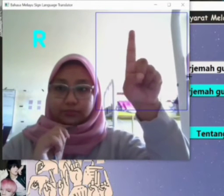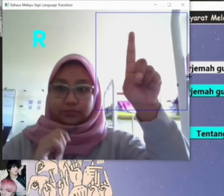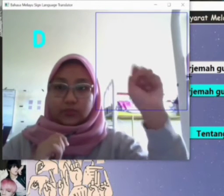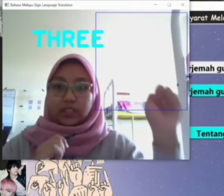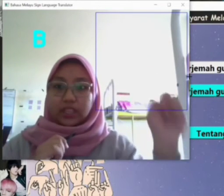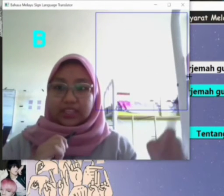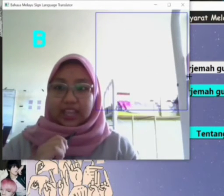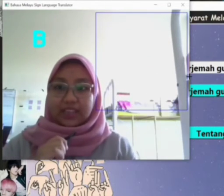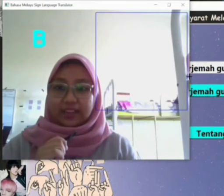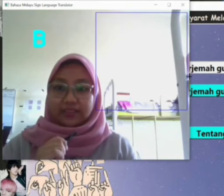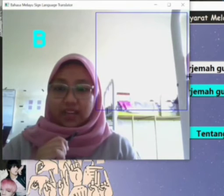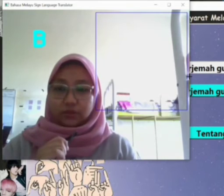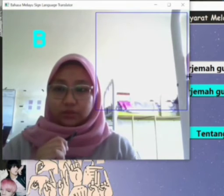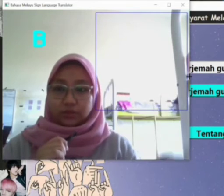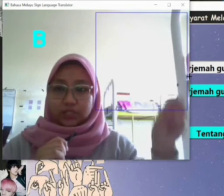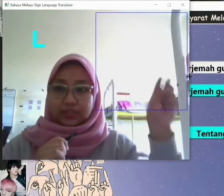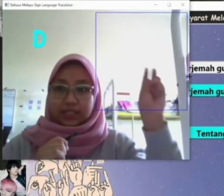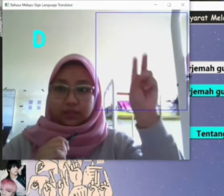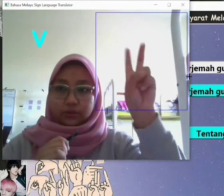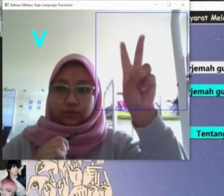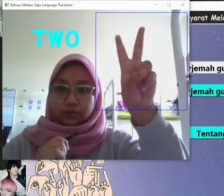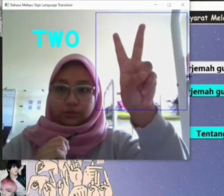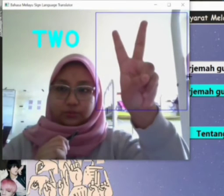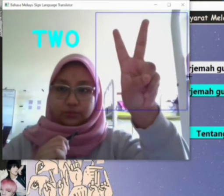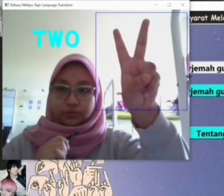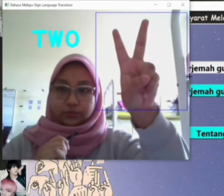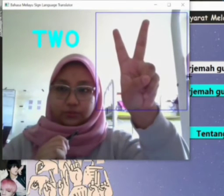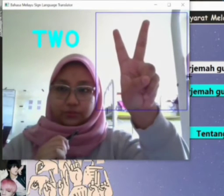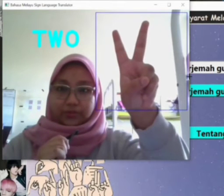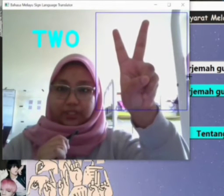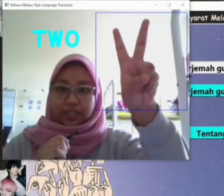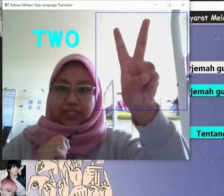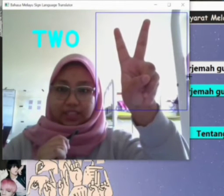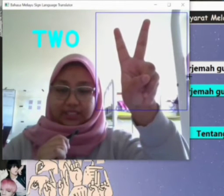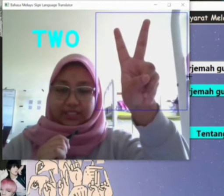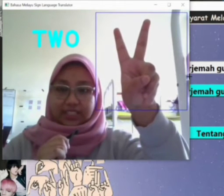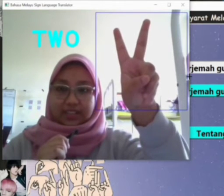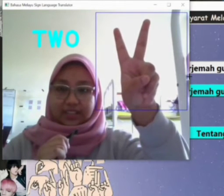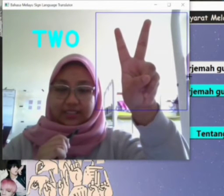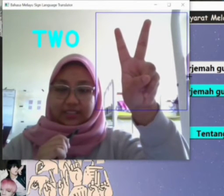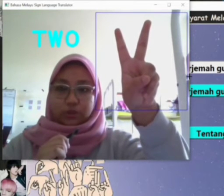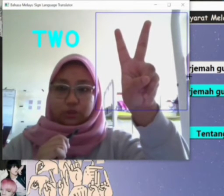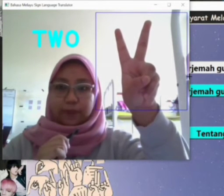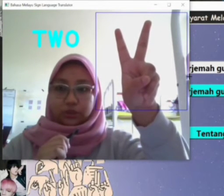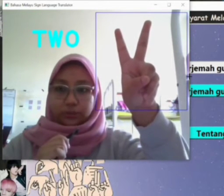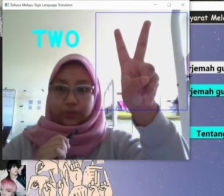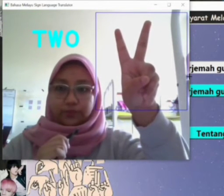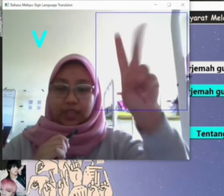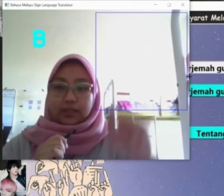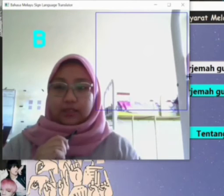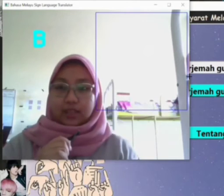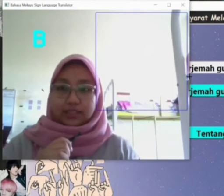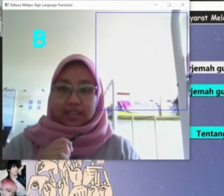And then I try to translate into 2. as you can see, it's translated into number